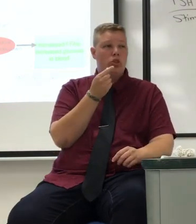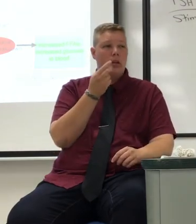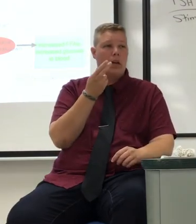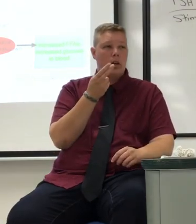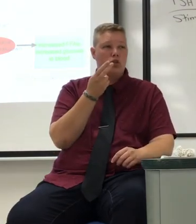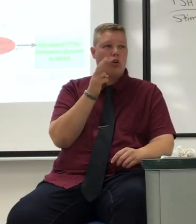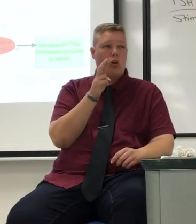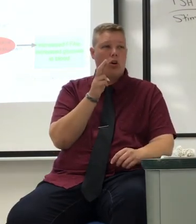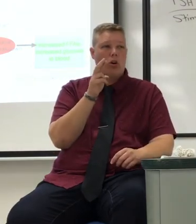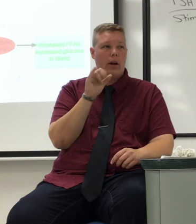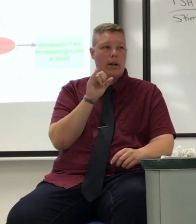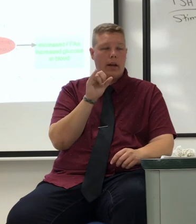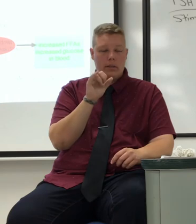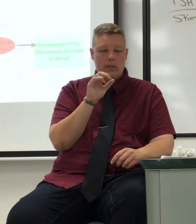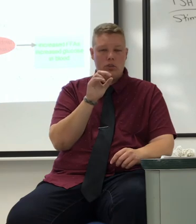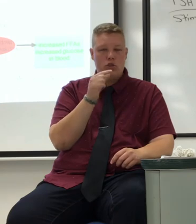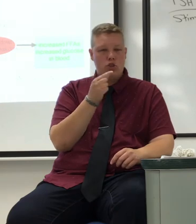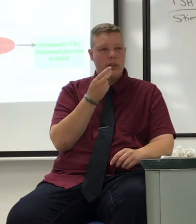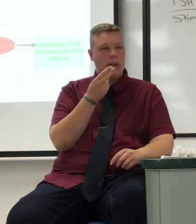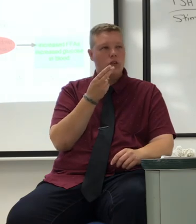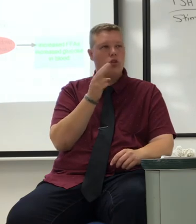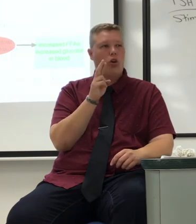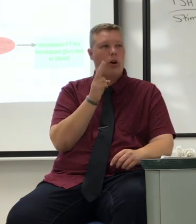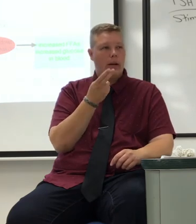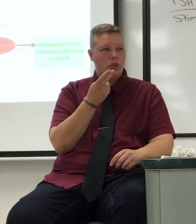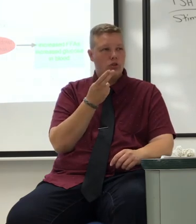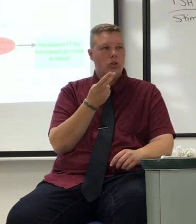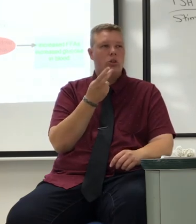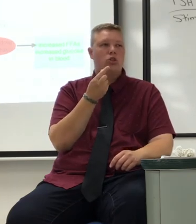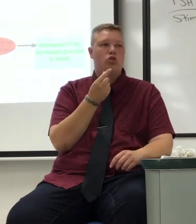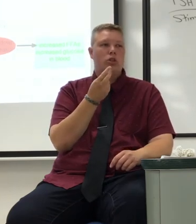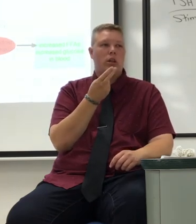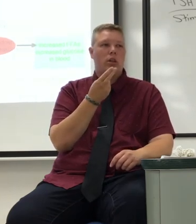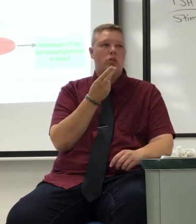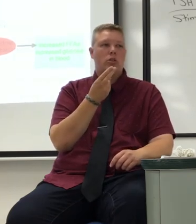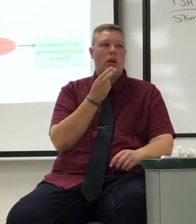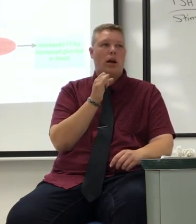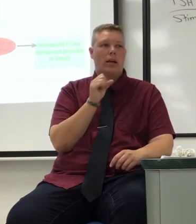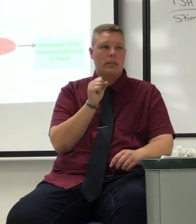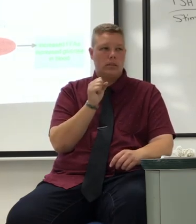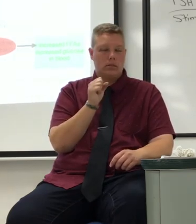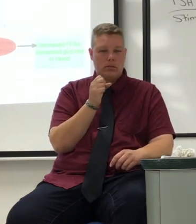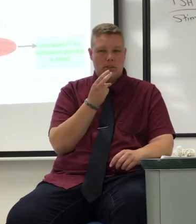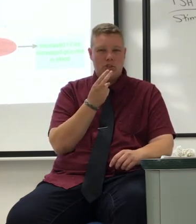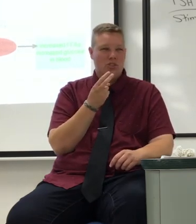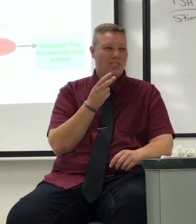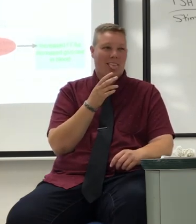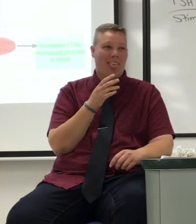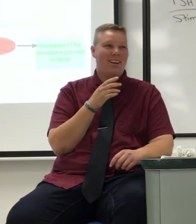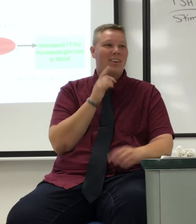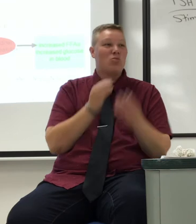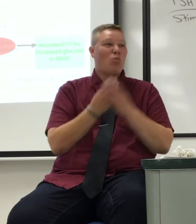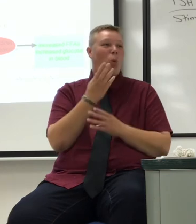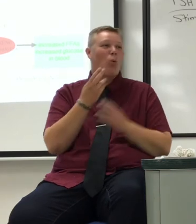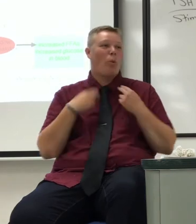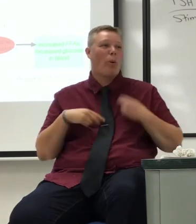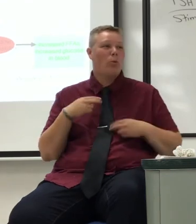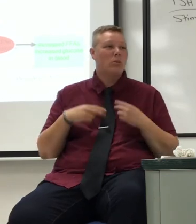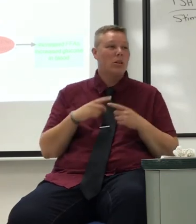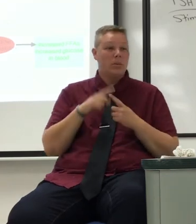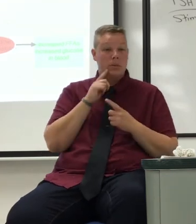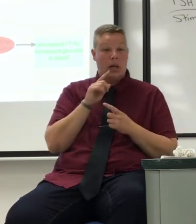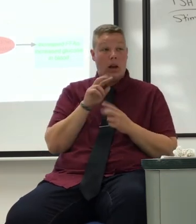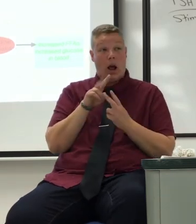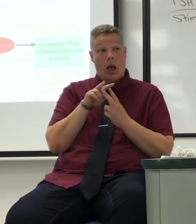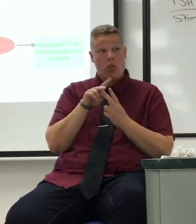GHRH, GHIH, the GHRH, when it stimulates the somatotropes to release growth hormone, it can either act,